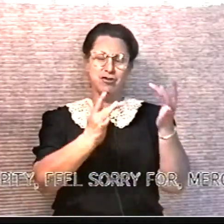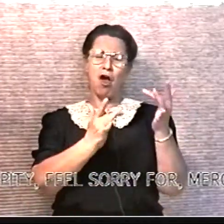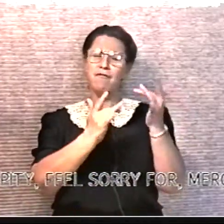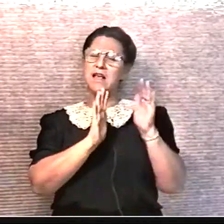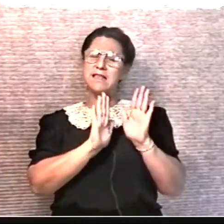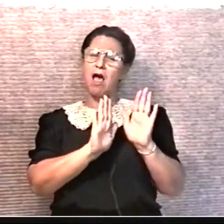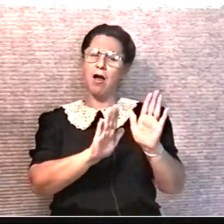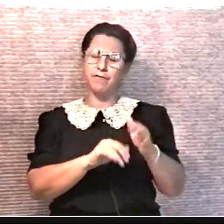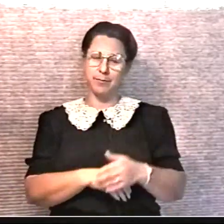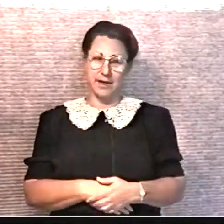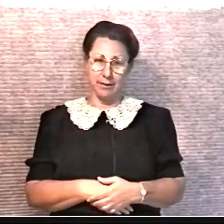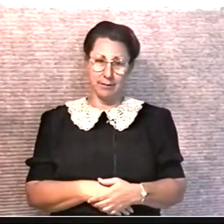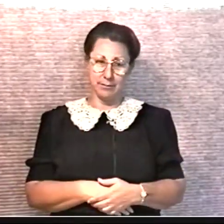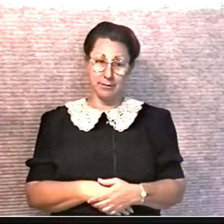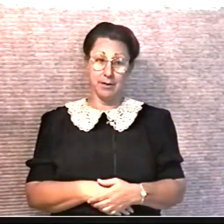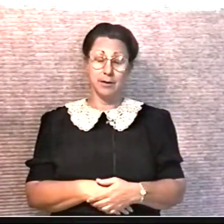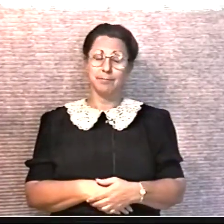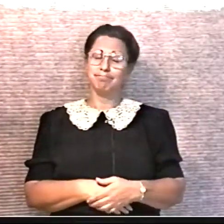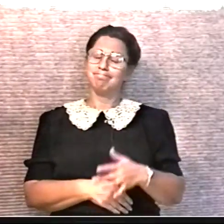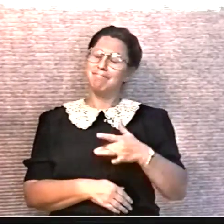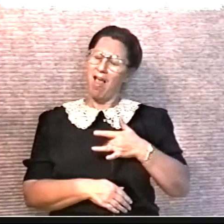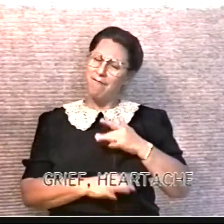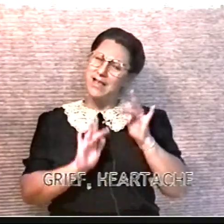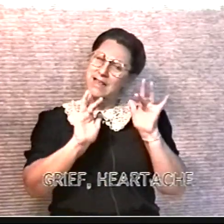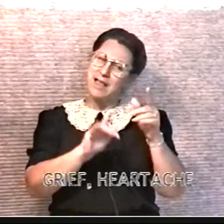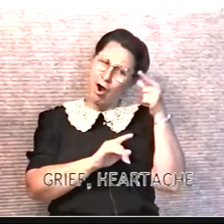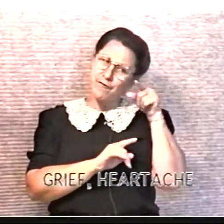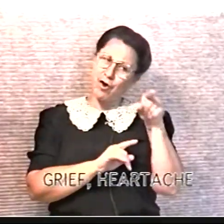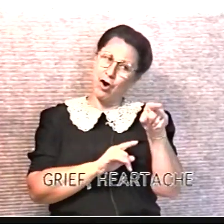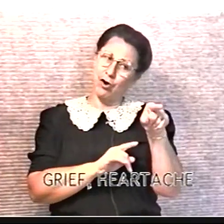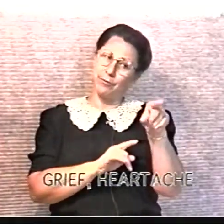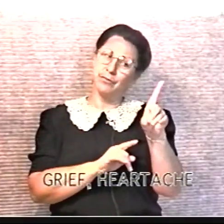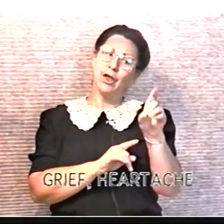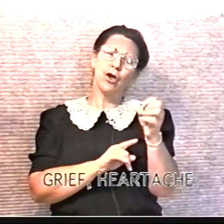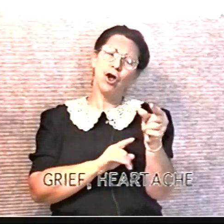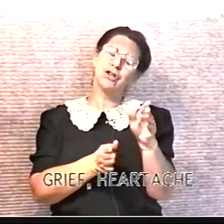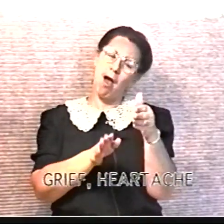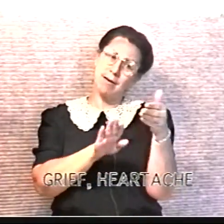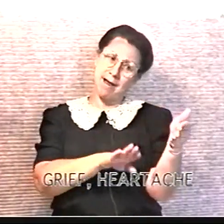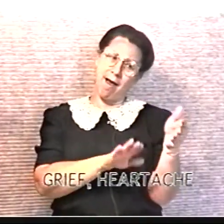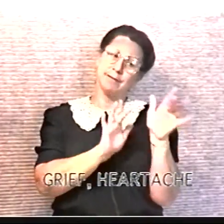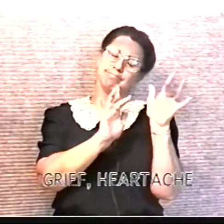feel sorry for me. I feel sorry for her. Her dog died.